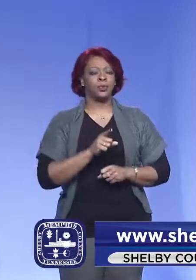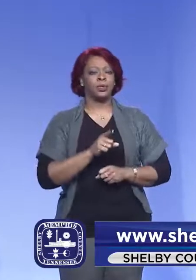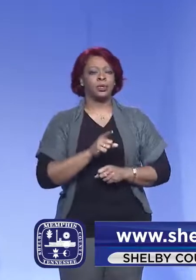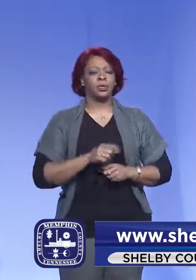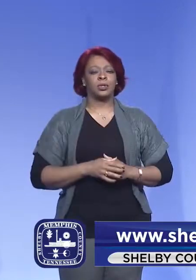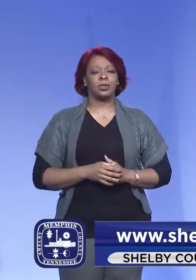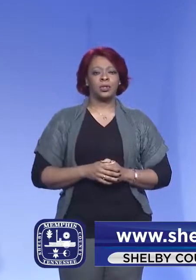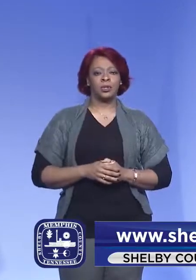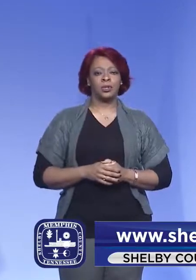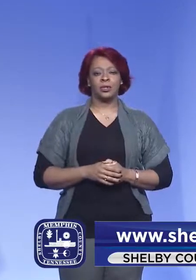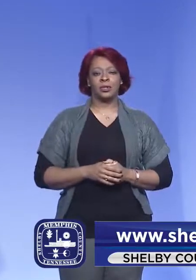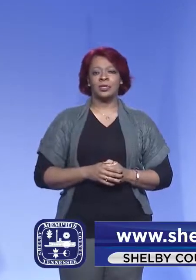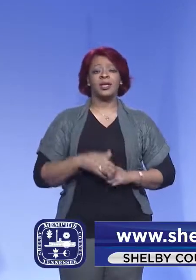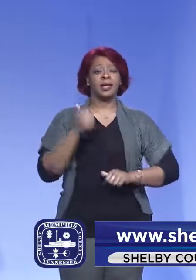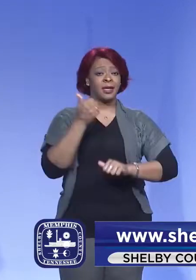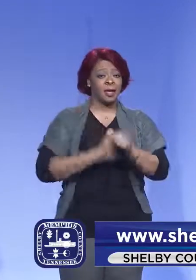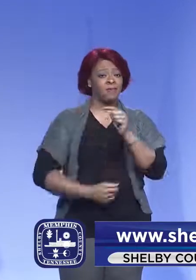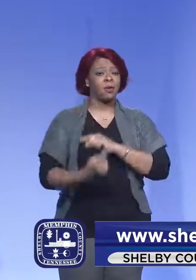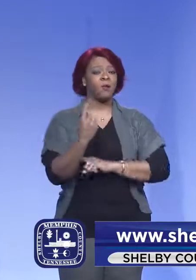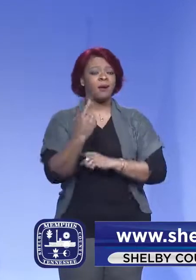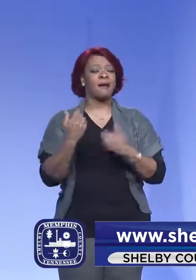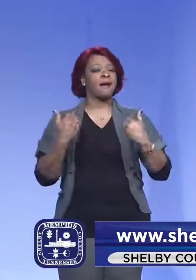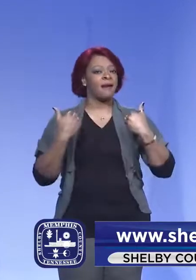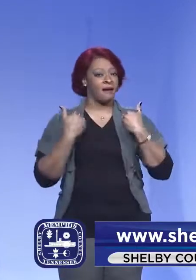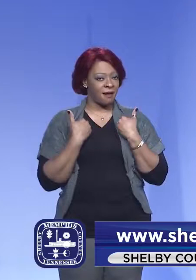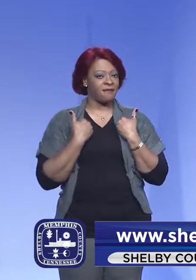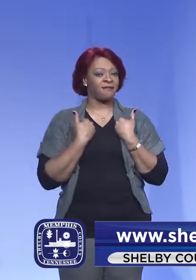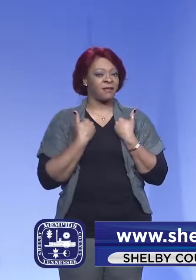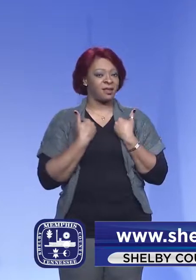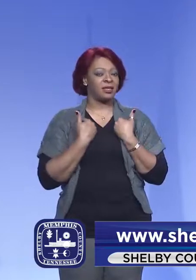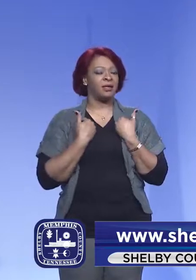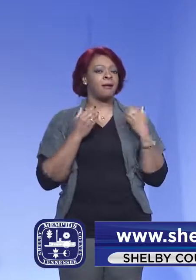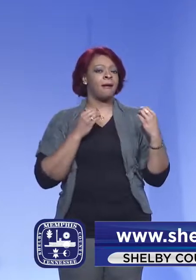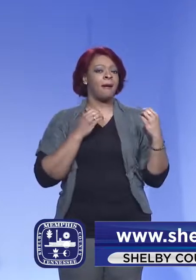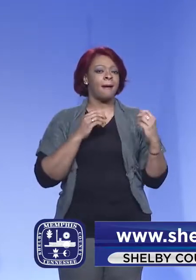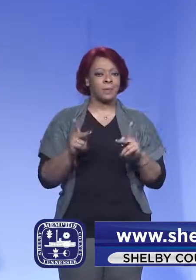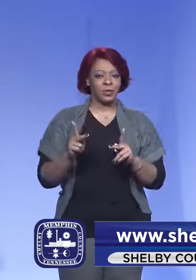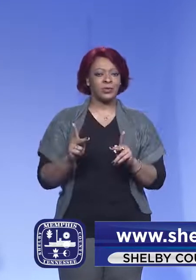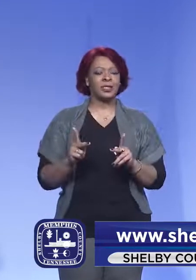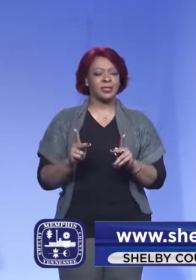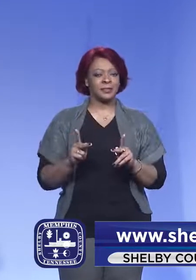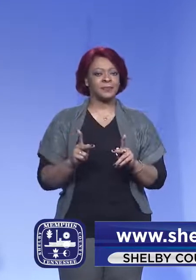that everyone have the